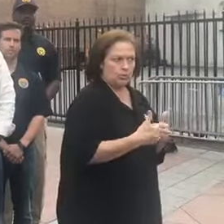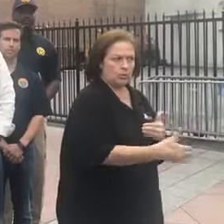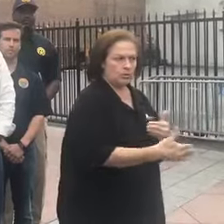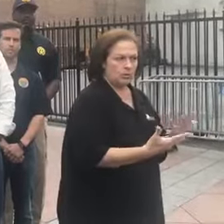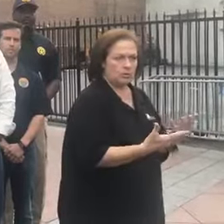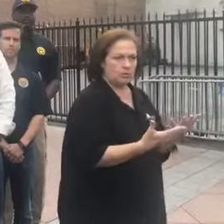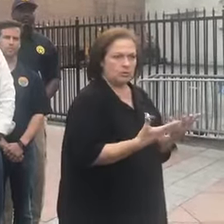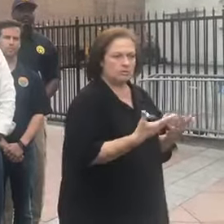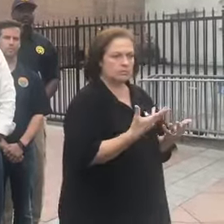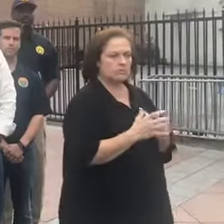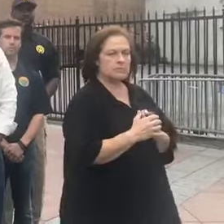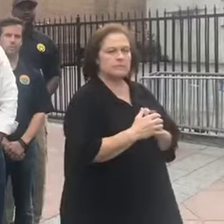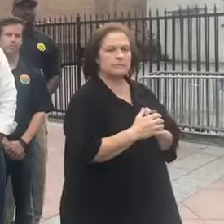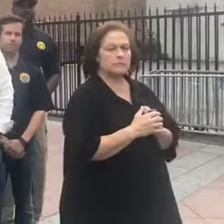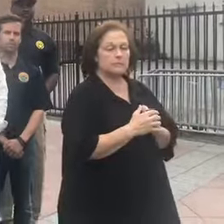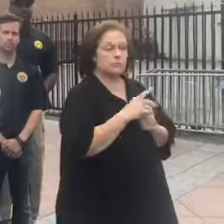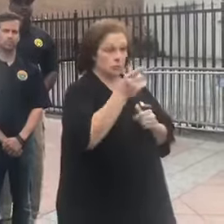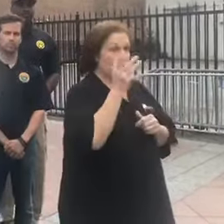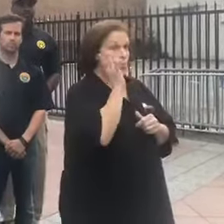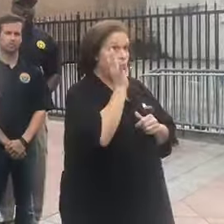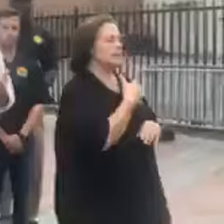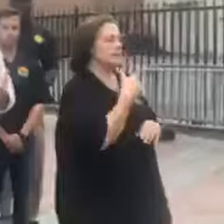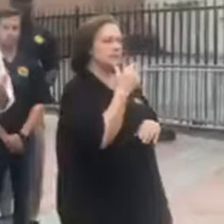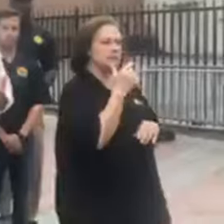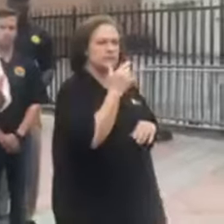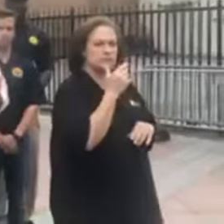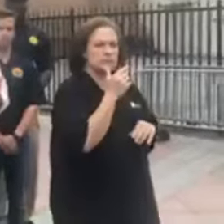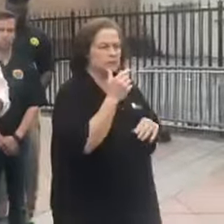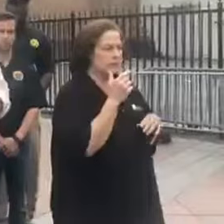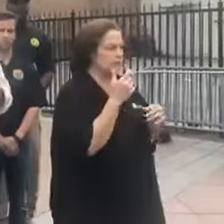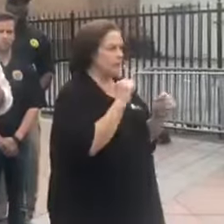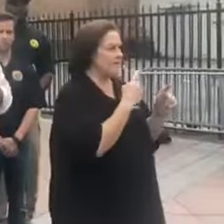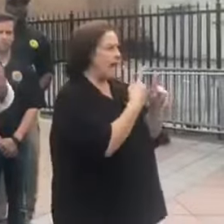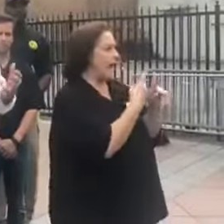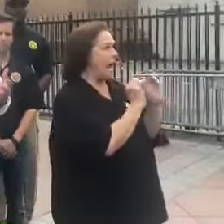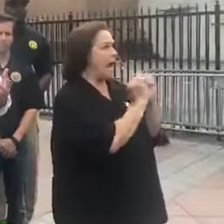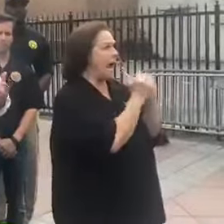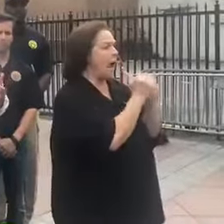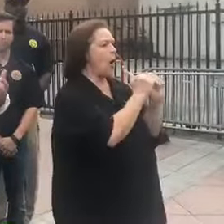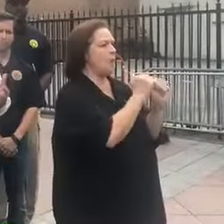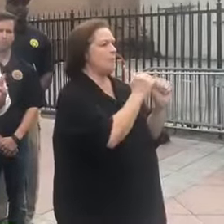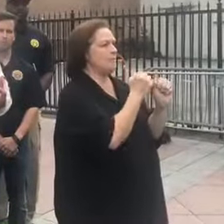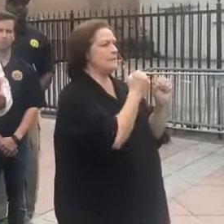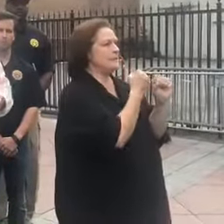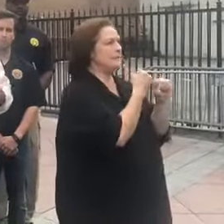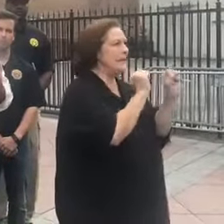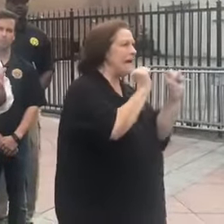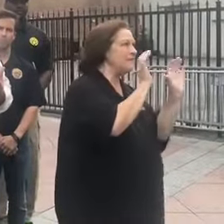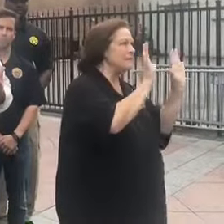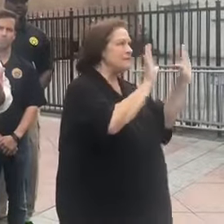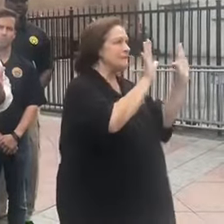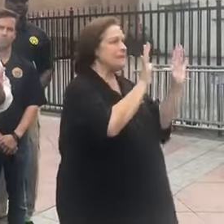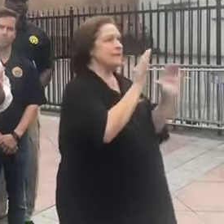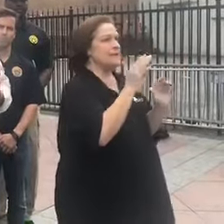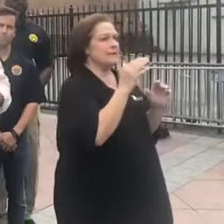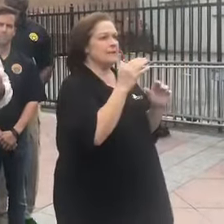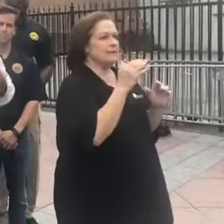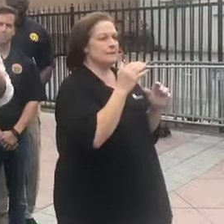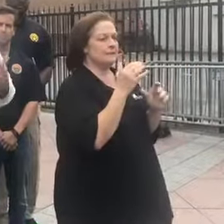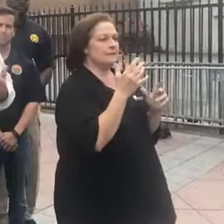terms of activity out here? You're going to see us preparing the site to keep the structure safe. So we have not changed our risk here with these towers being